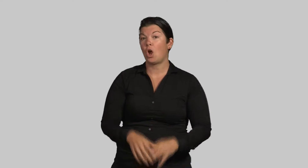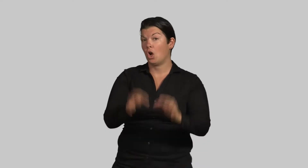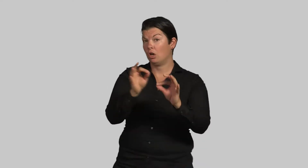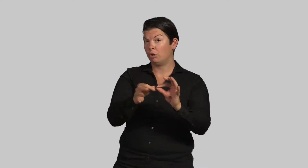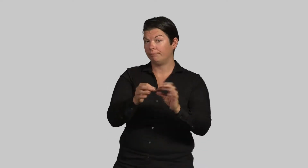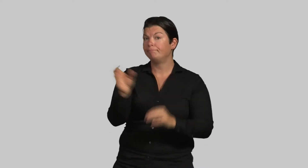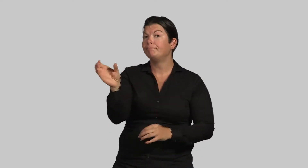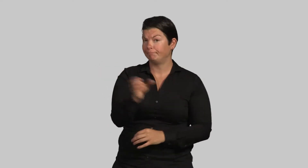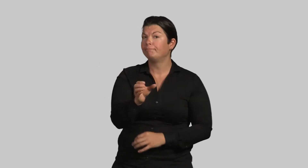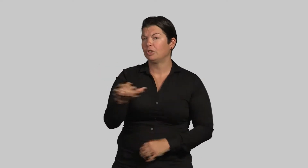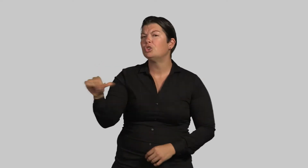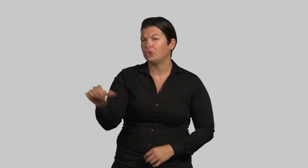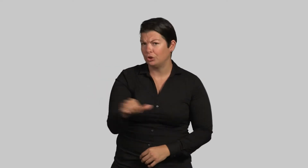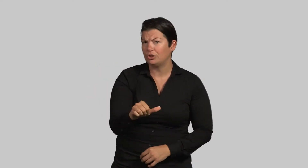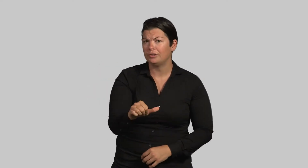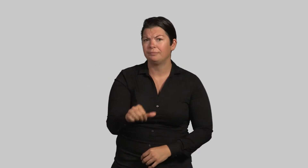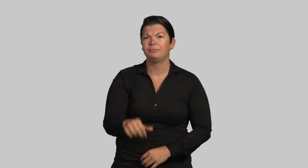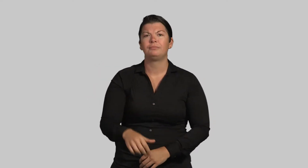week.